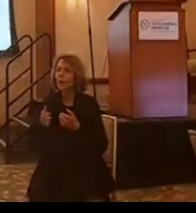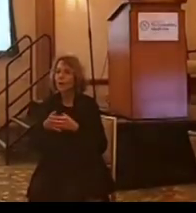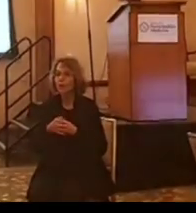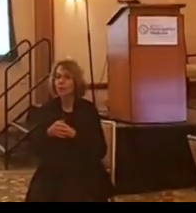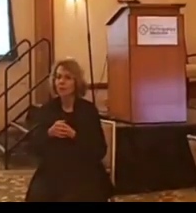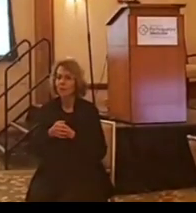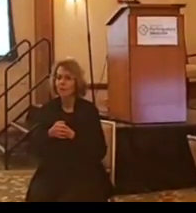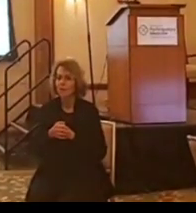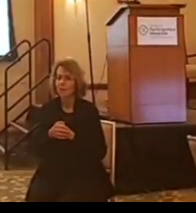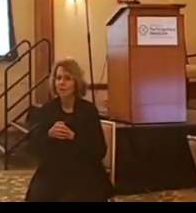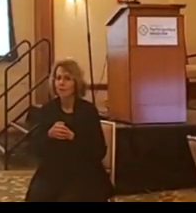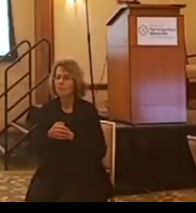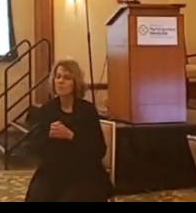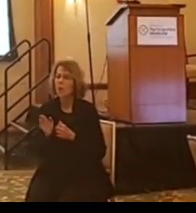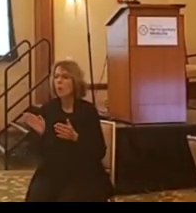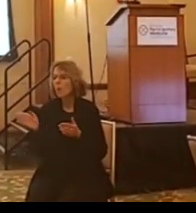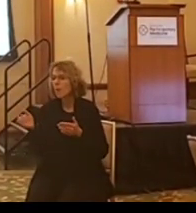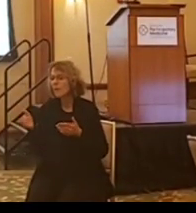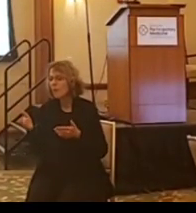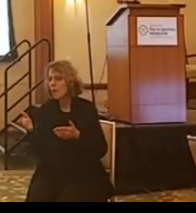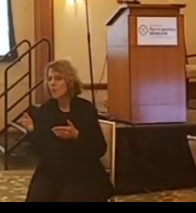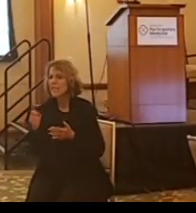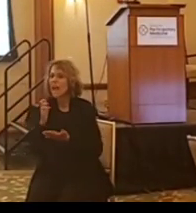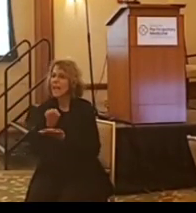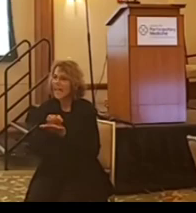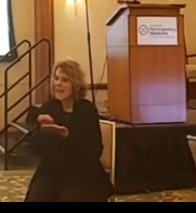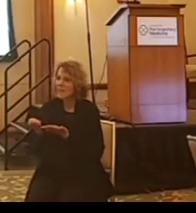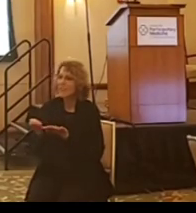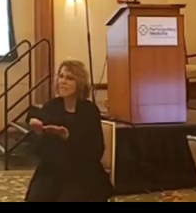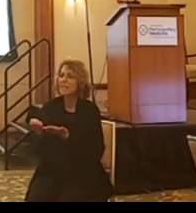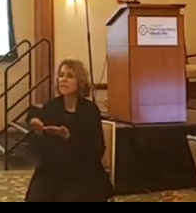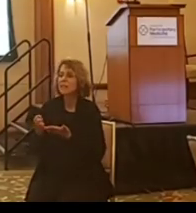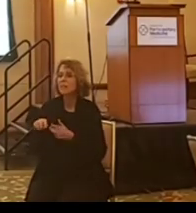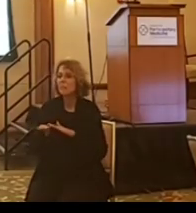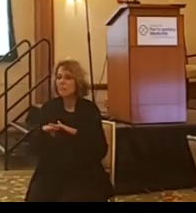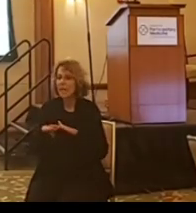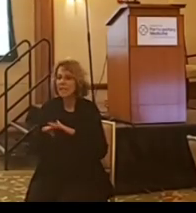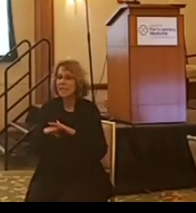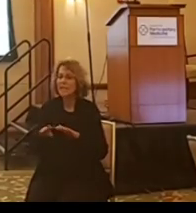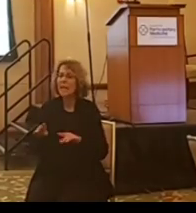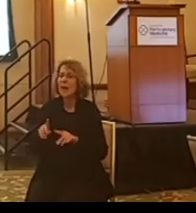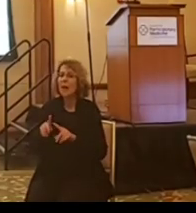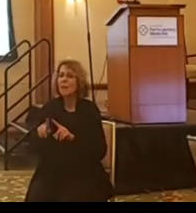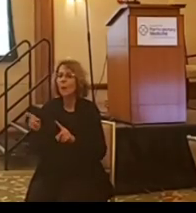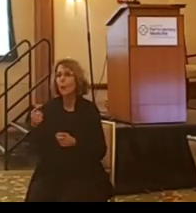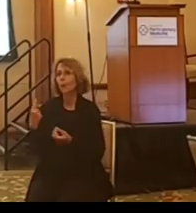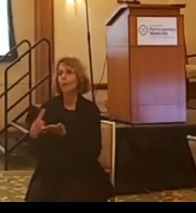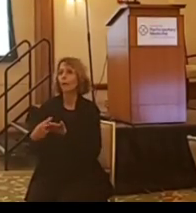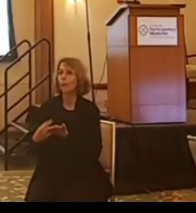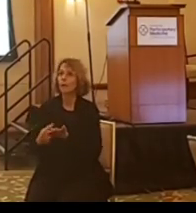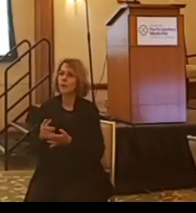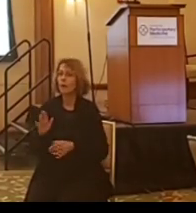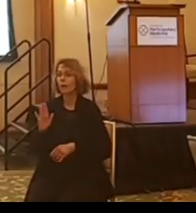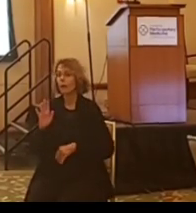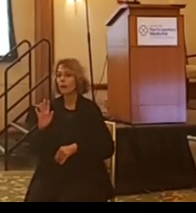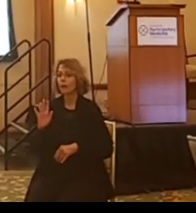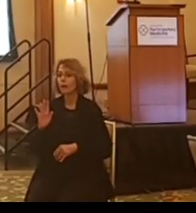kind of calculator about what their sort of health is. So it might be related to the exercise diet, their family history,